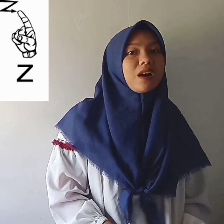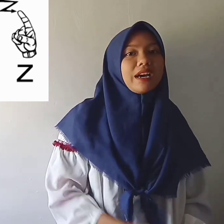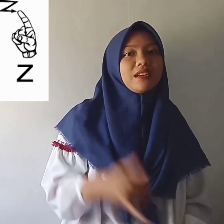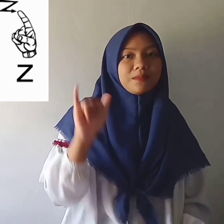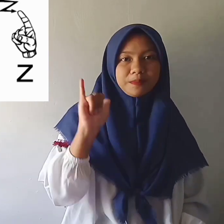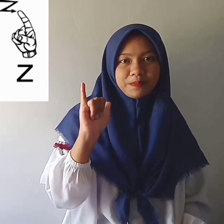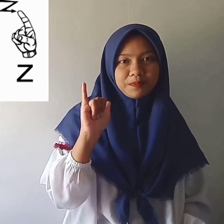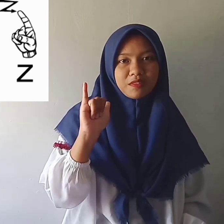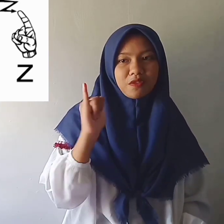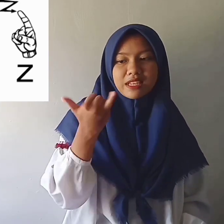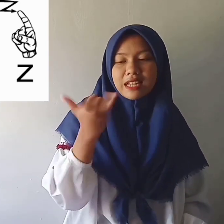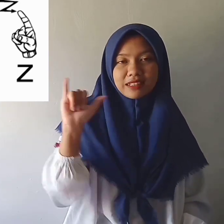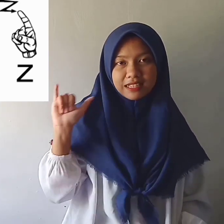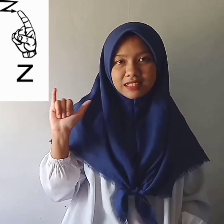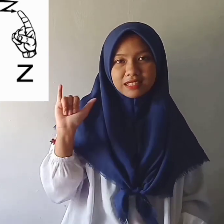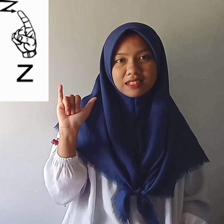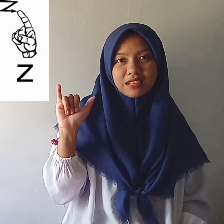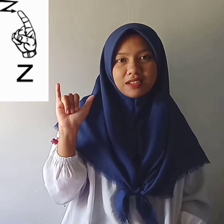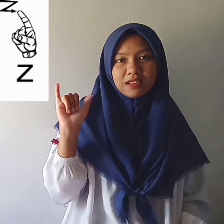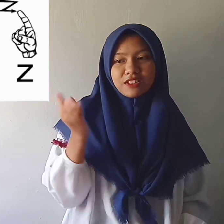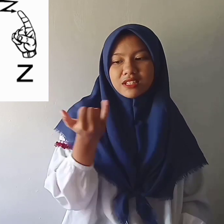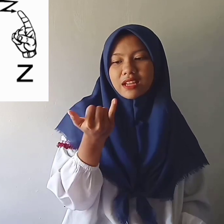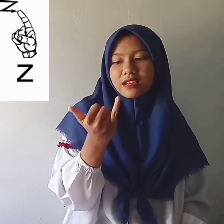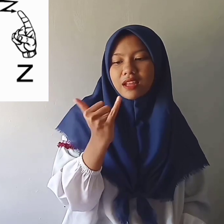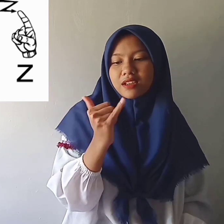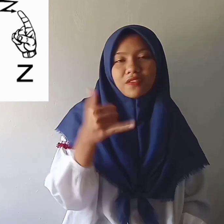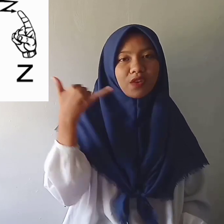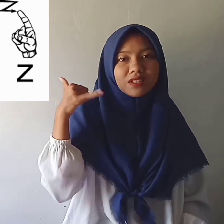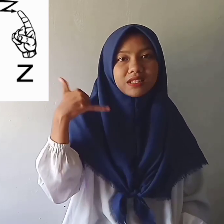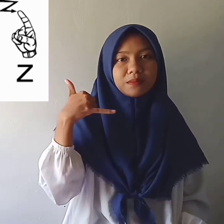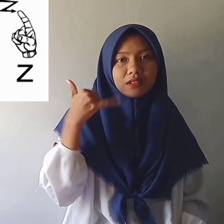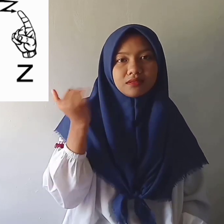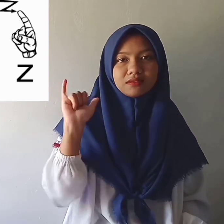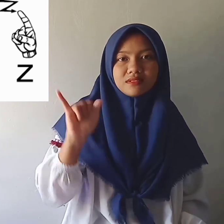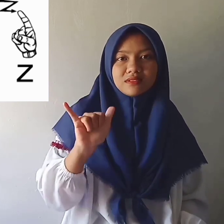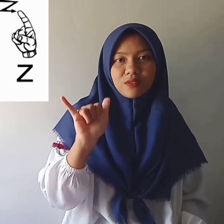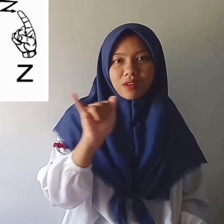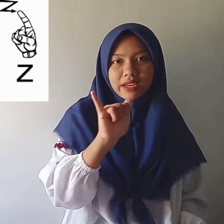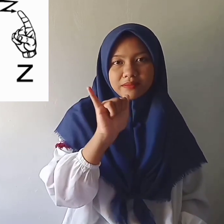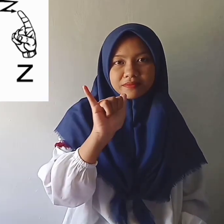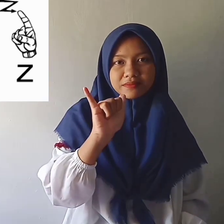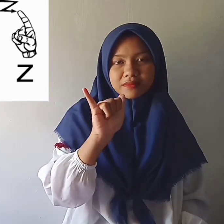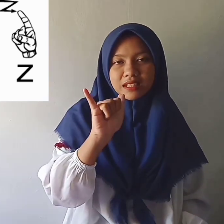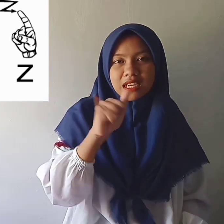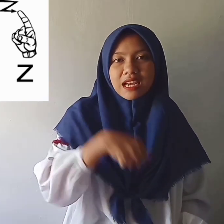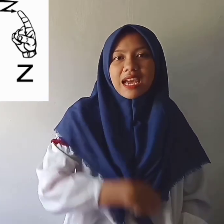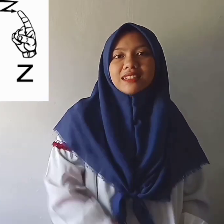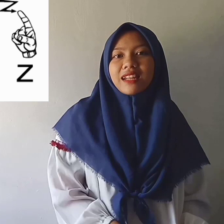Y. Y is like this. Just like a font symbol. Y. And the last